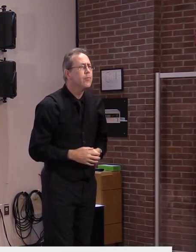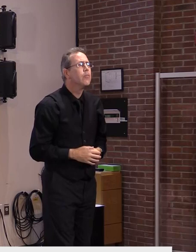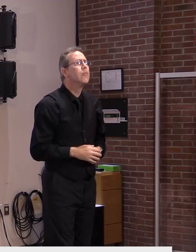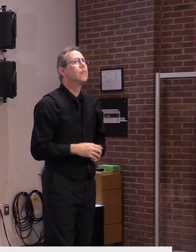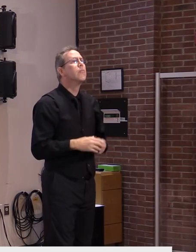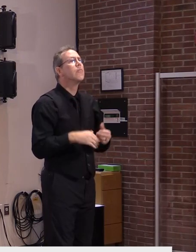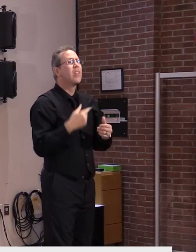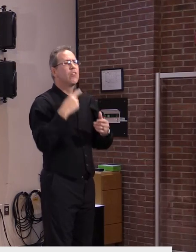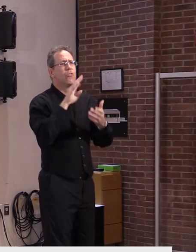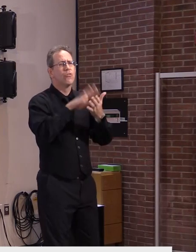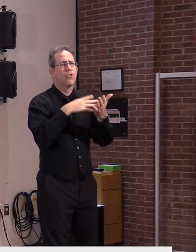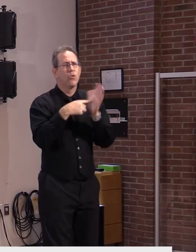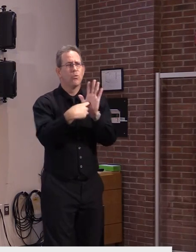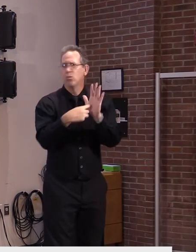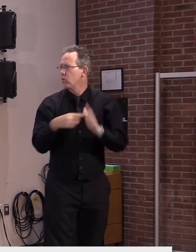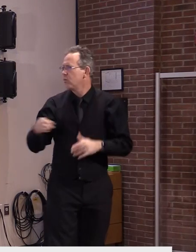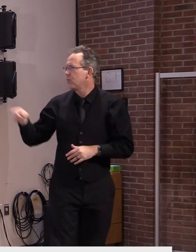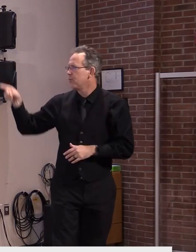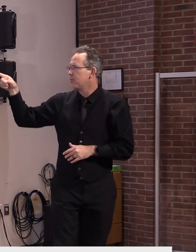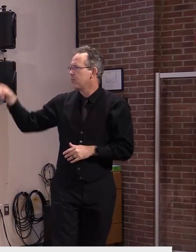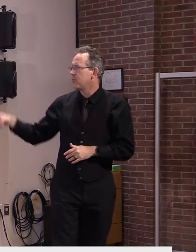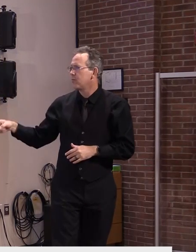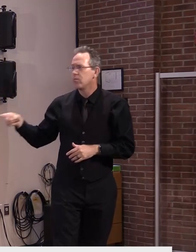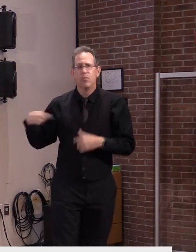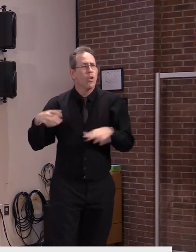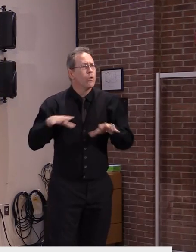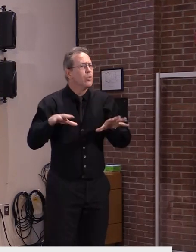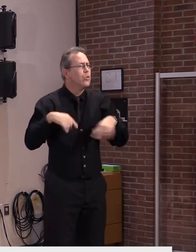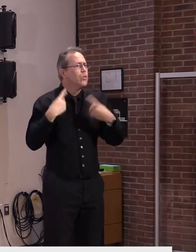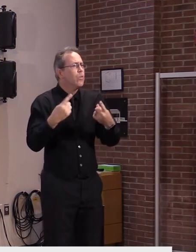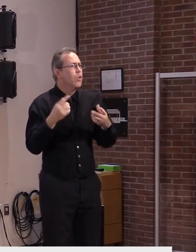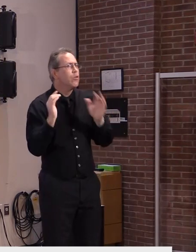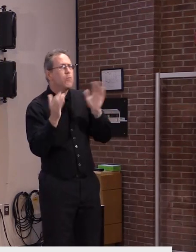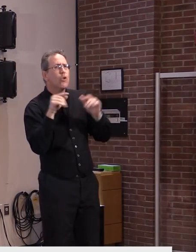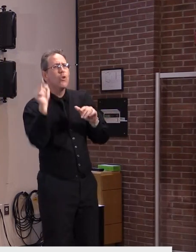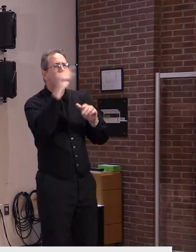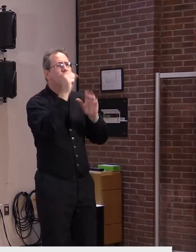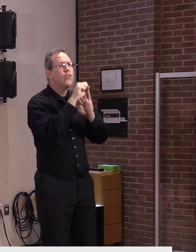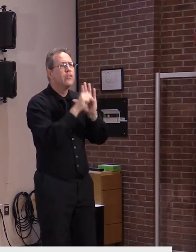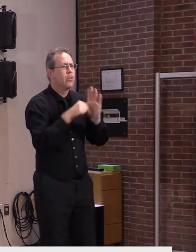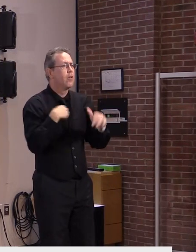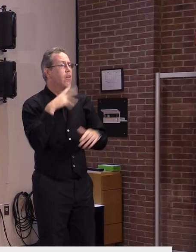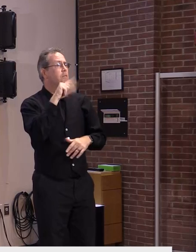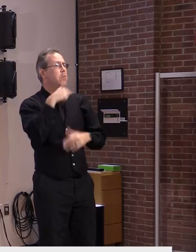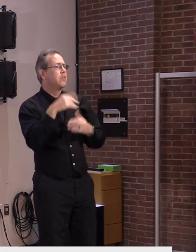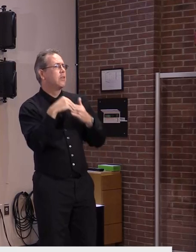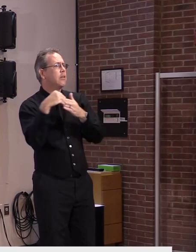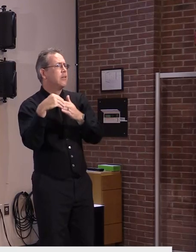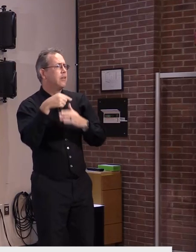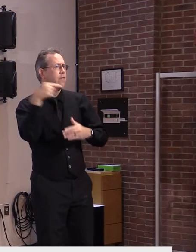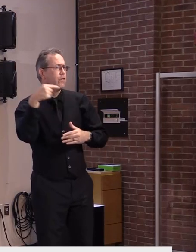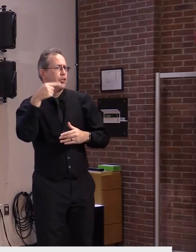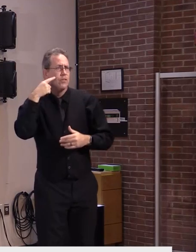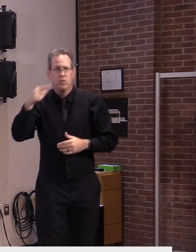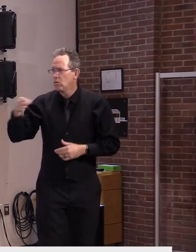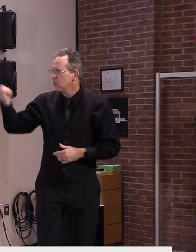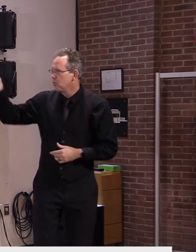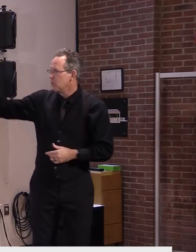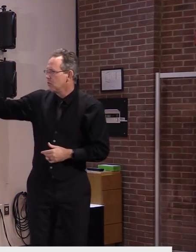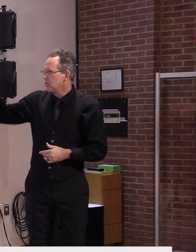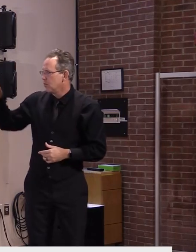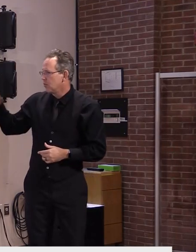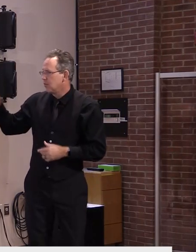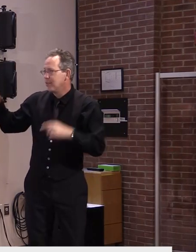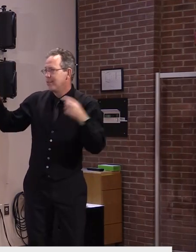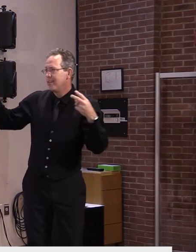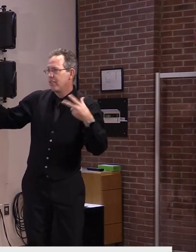overall. You can see that there hasn't been any change from last week. Most importantly, we are the number one state in terms of the